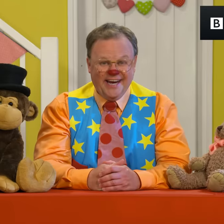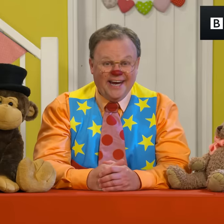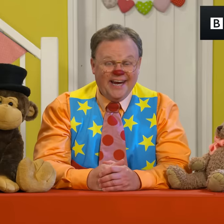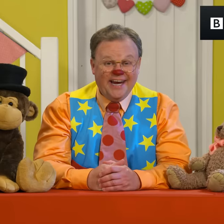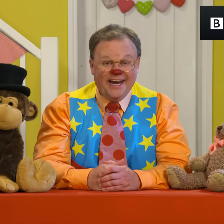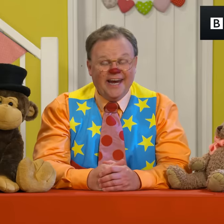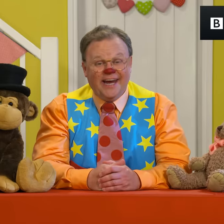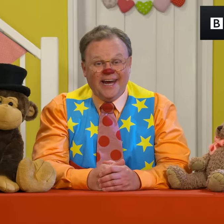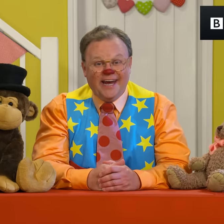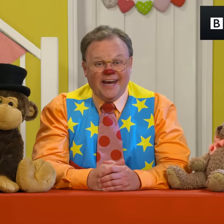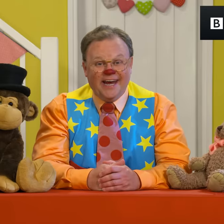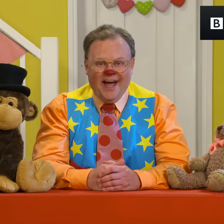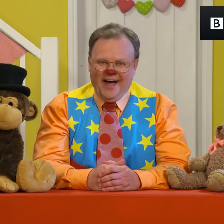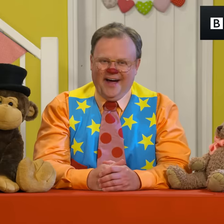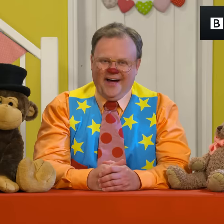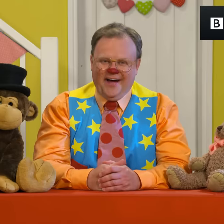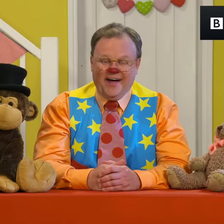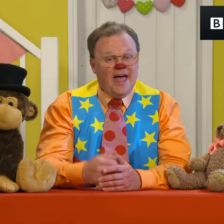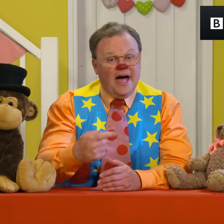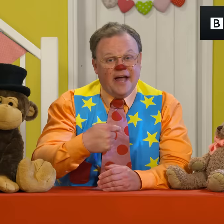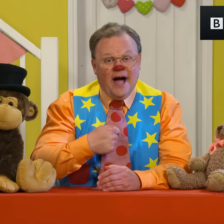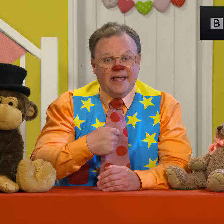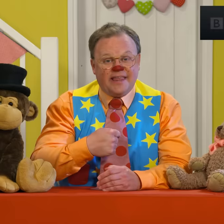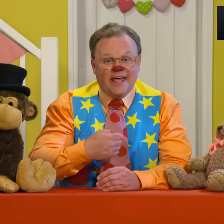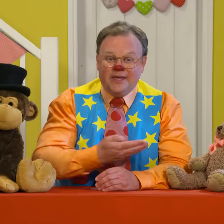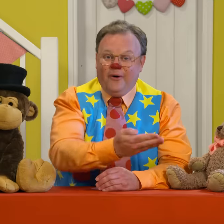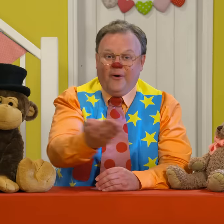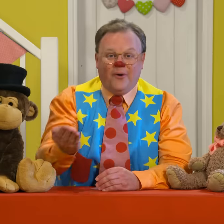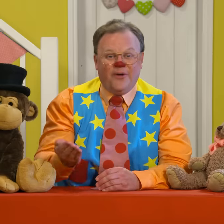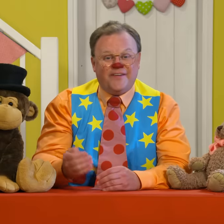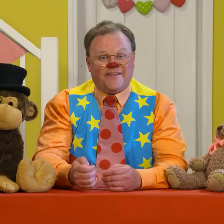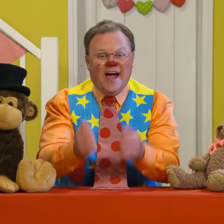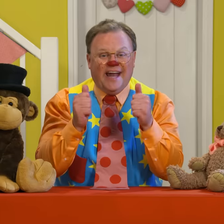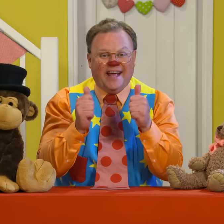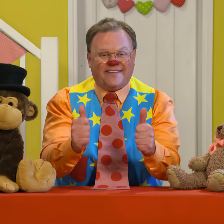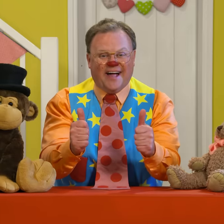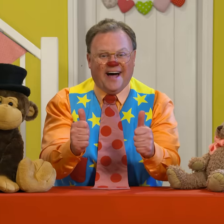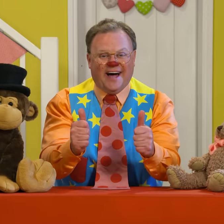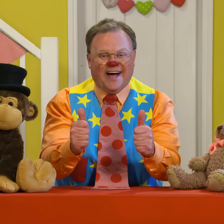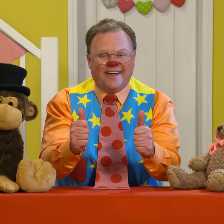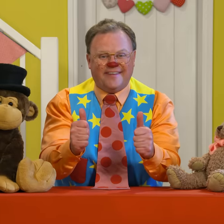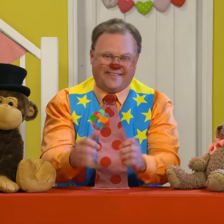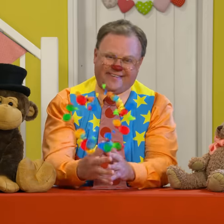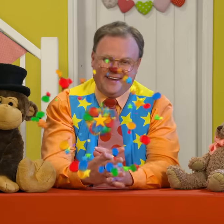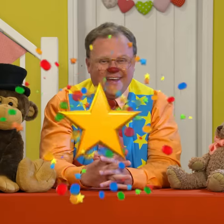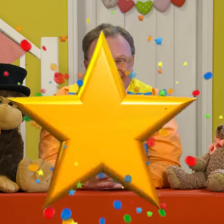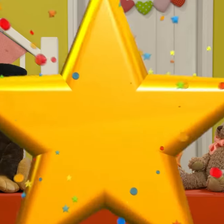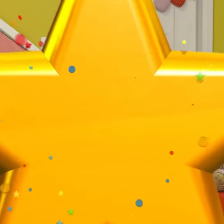We think you're a star. And I think you're all shining stars.